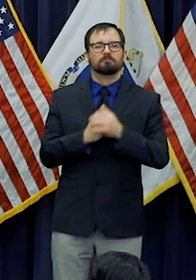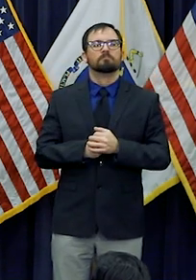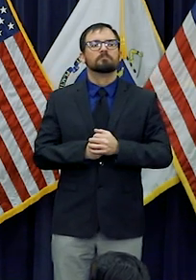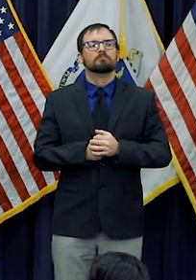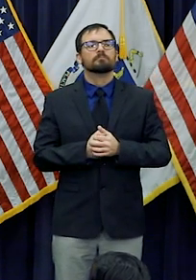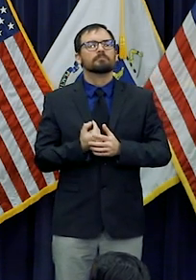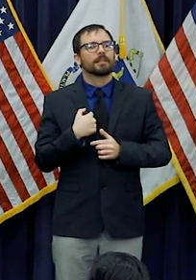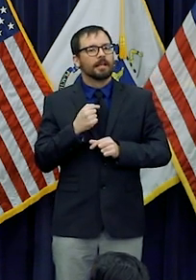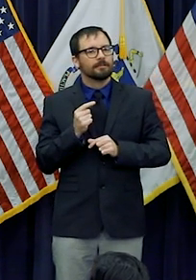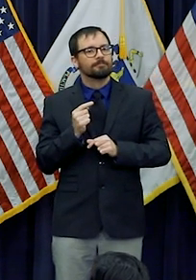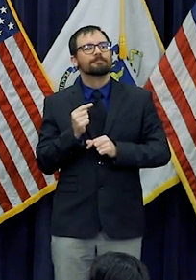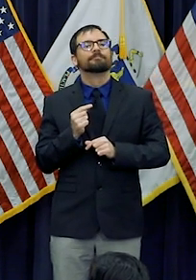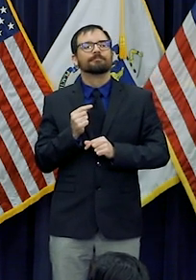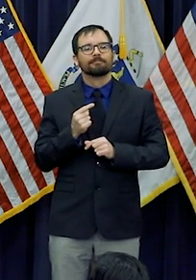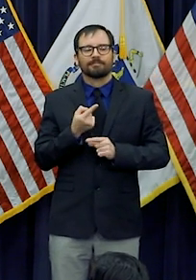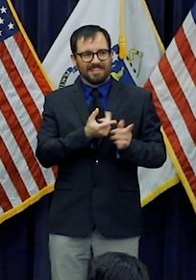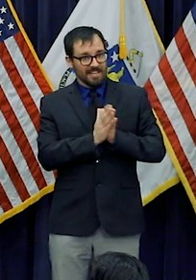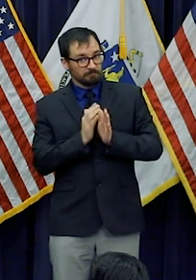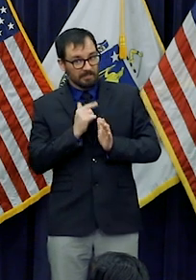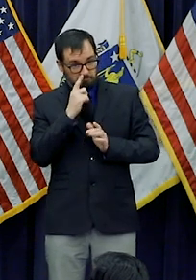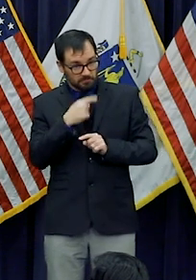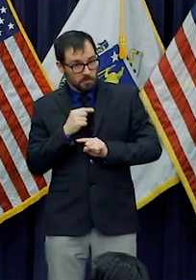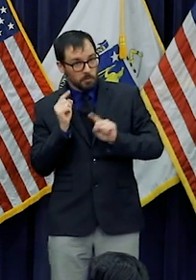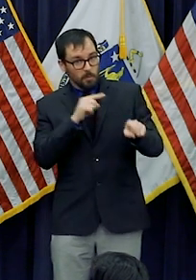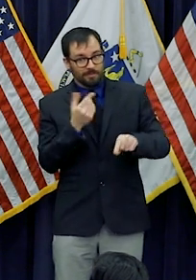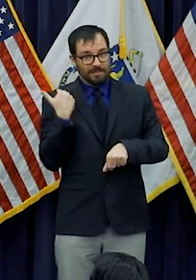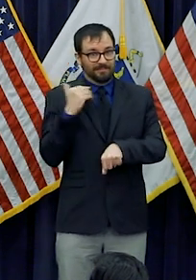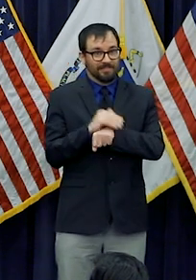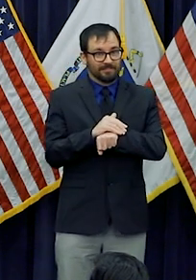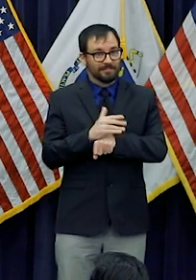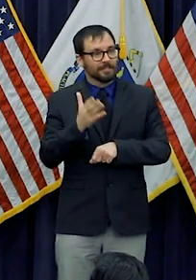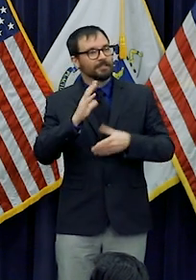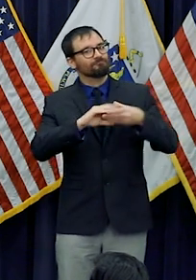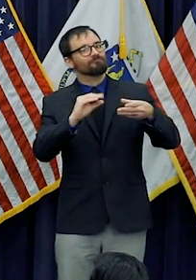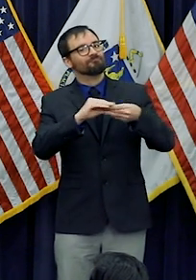visit and speak through live stream in an empty temple.